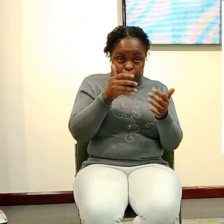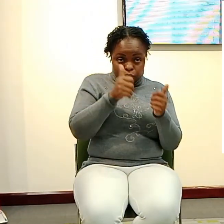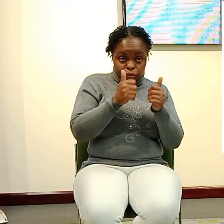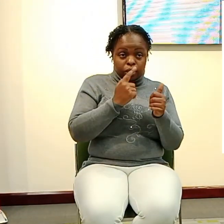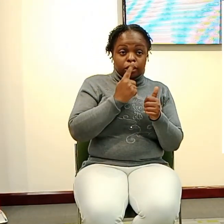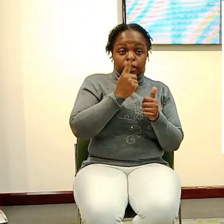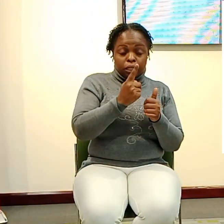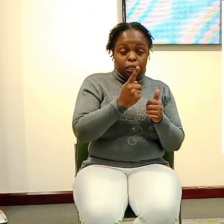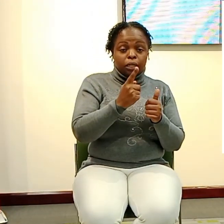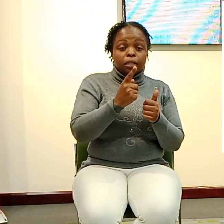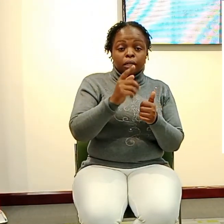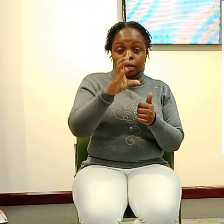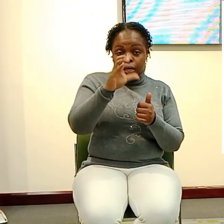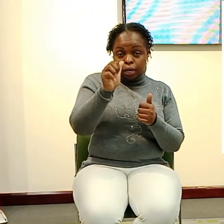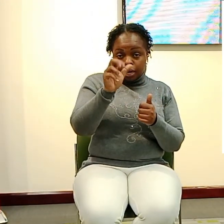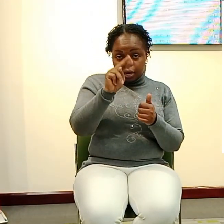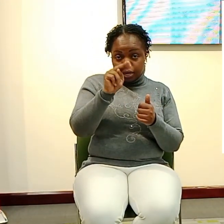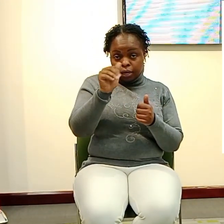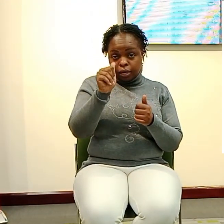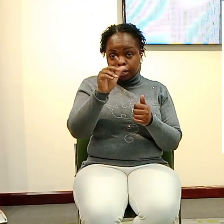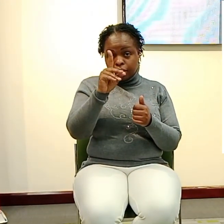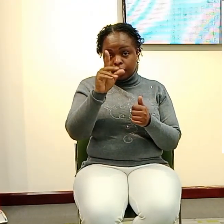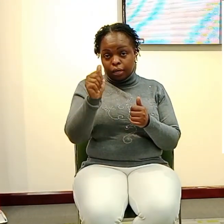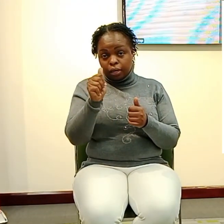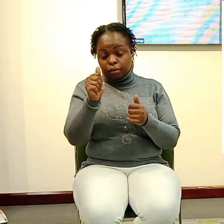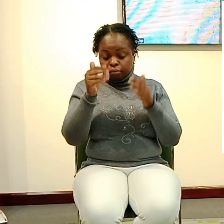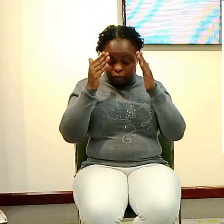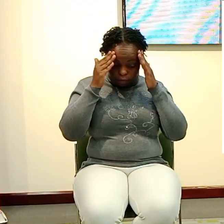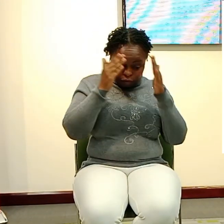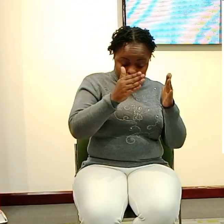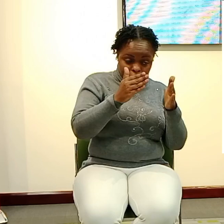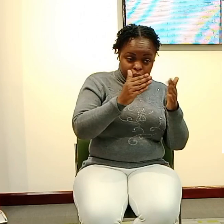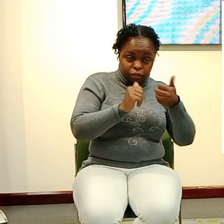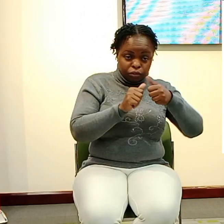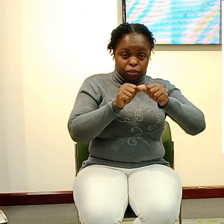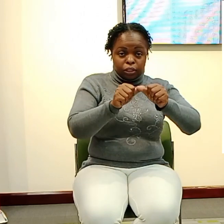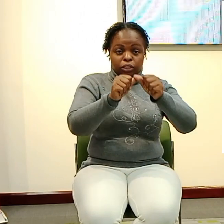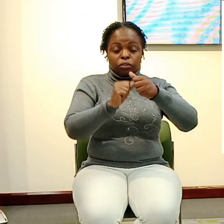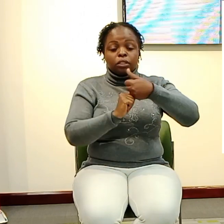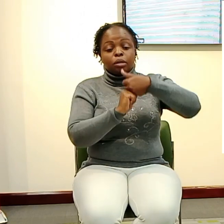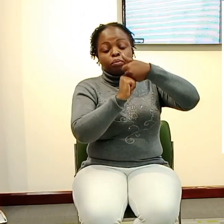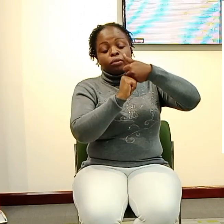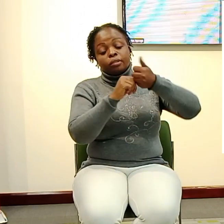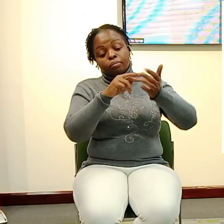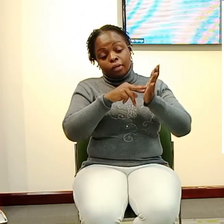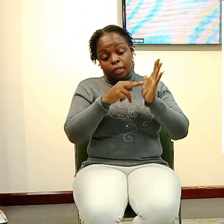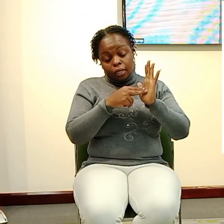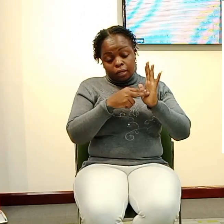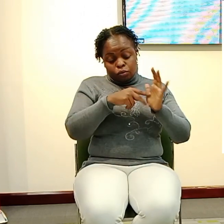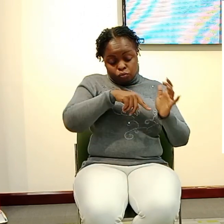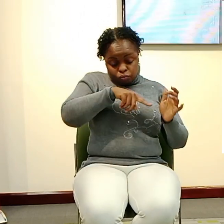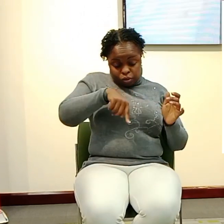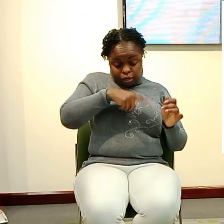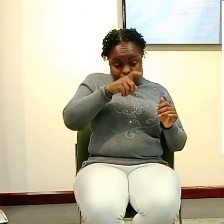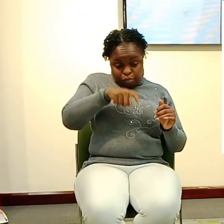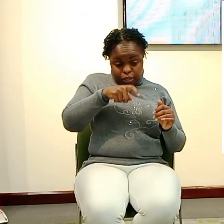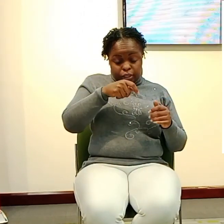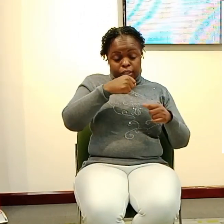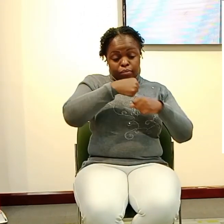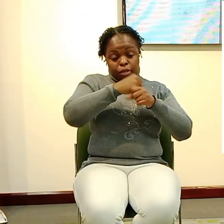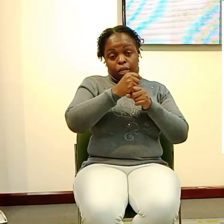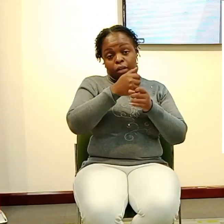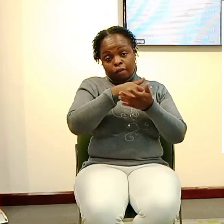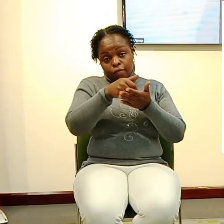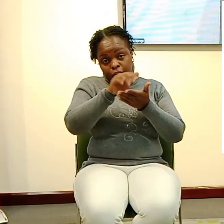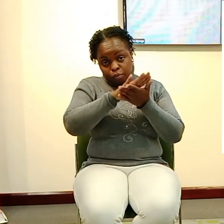us, that Canada is committed to continuing to support us. So the ball is in our court. We have to come up with a framework so